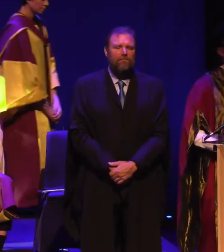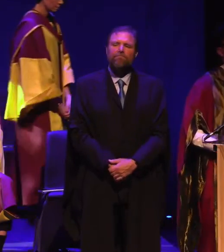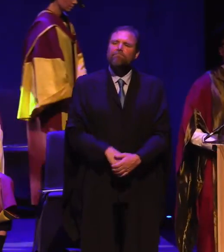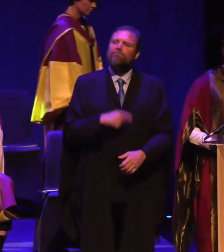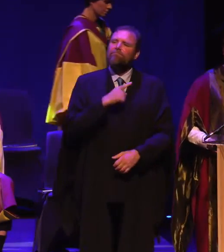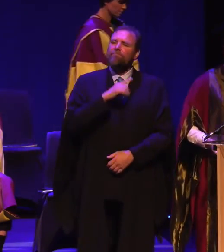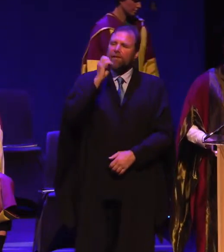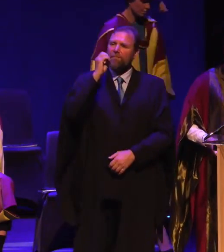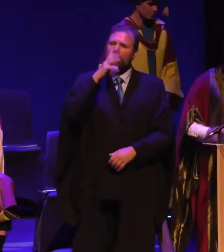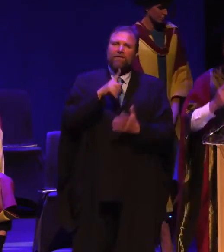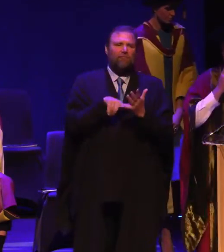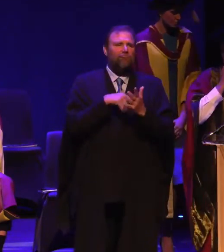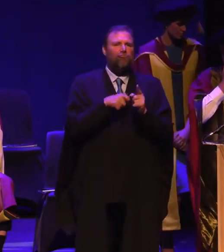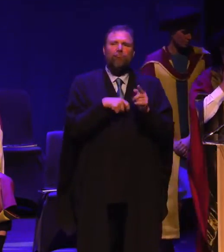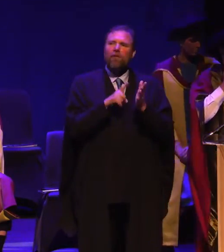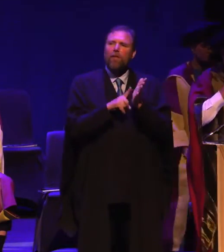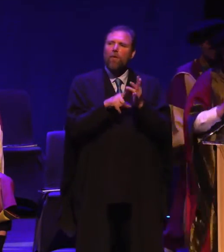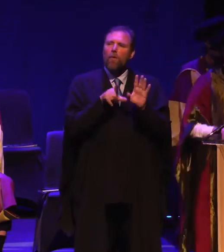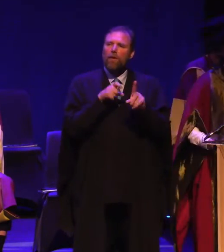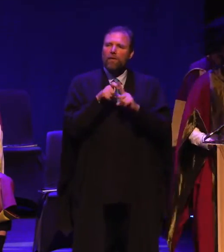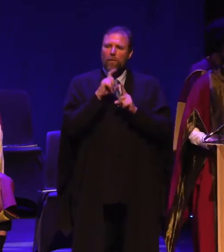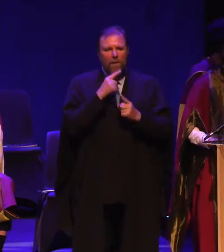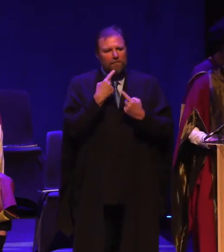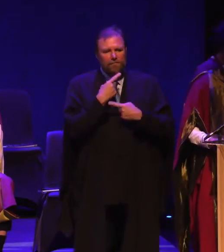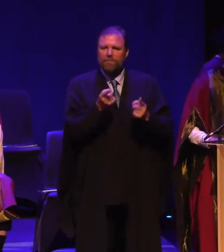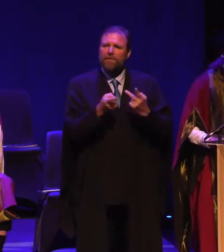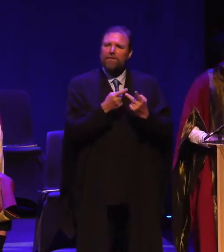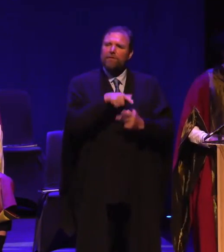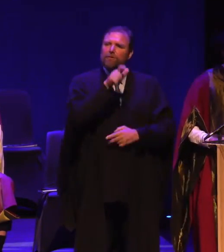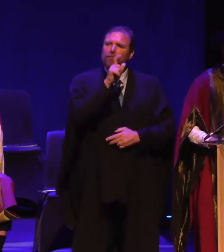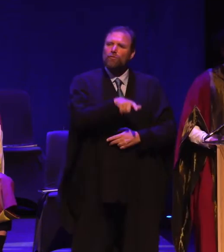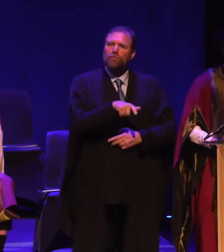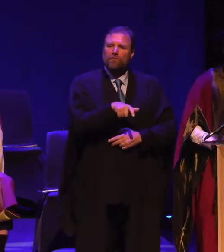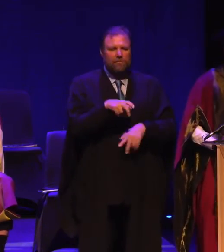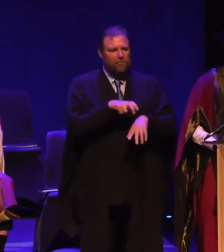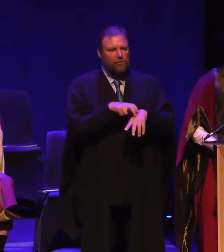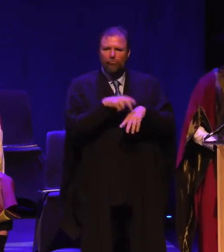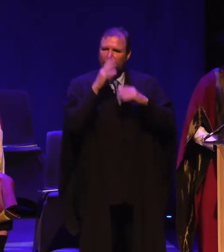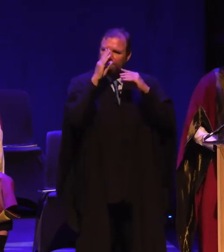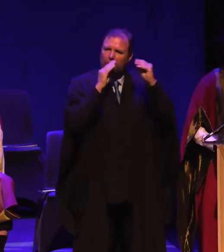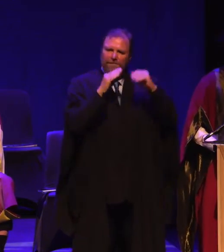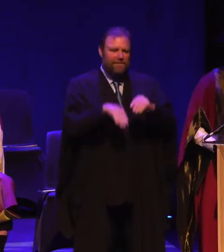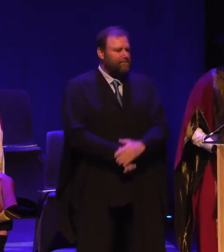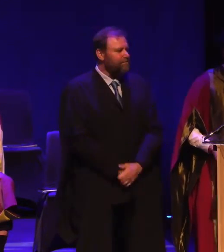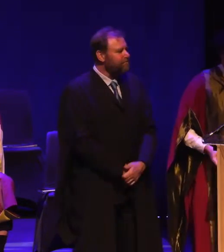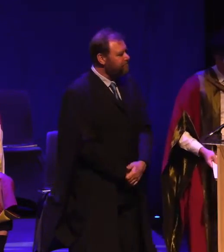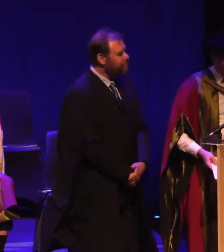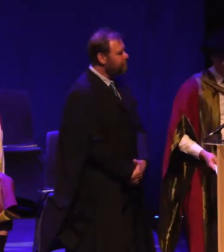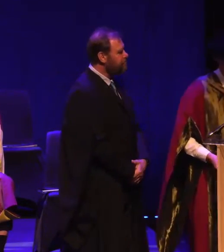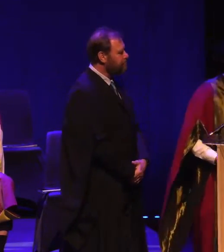Professor Rodri Lloyd will announce a student being awarded Doctor of Philosophy.